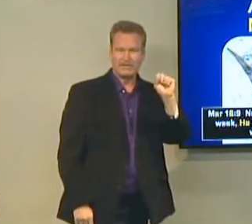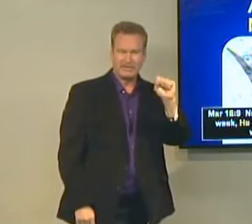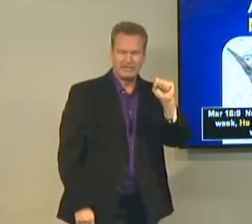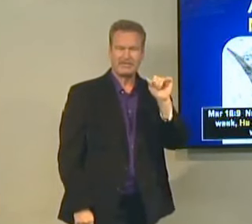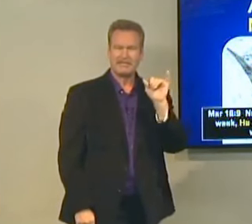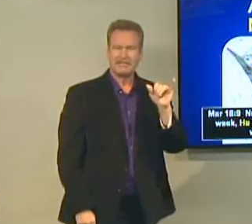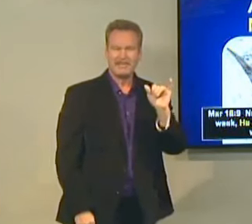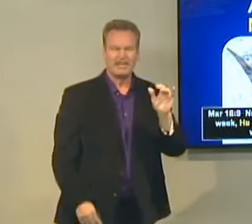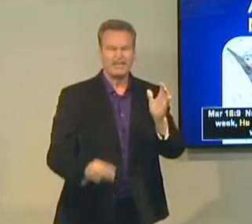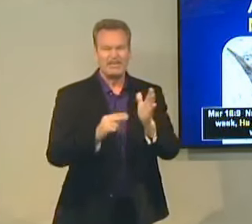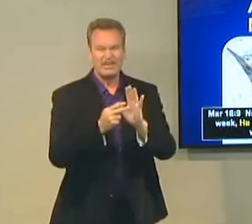demons.